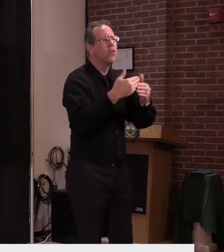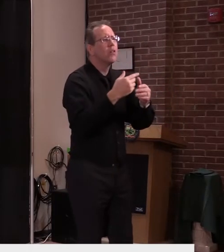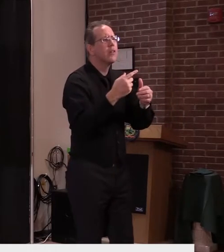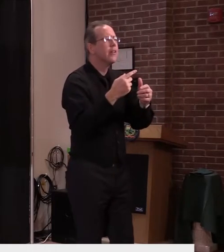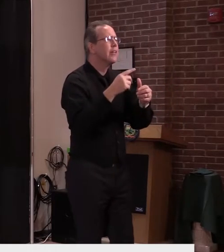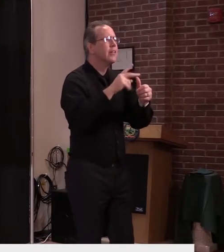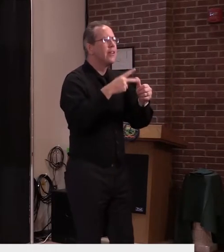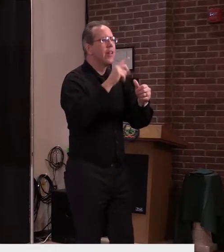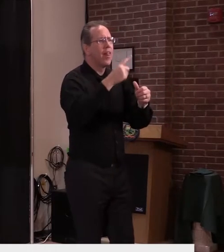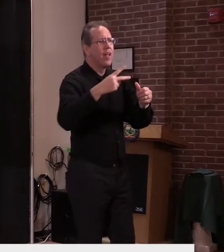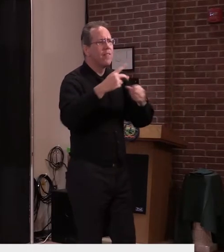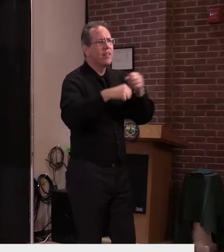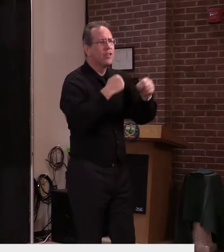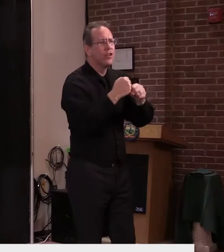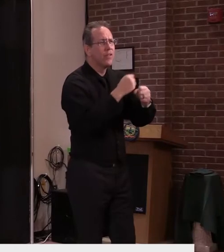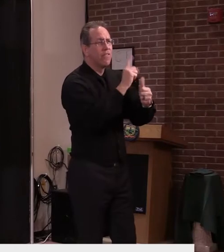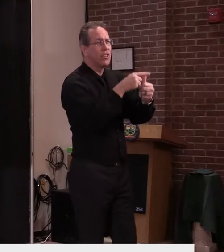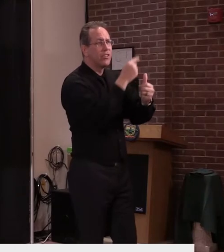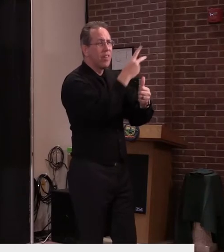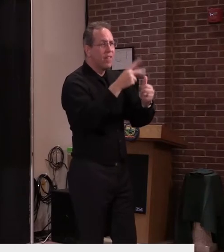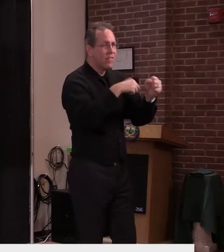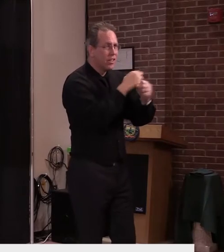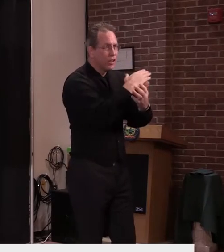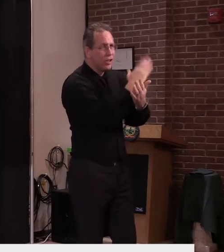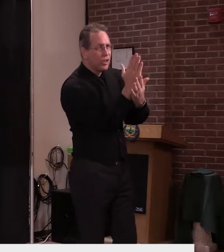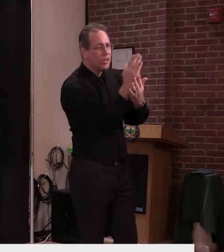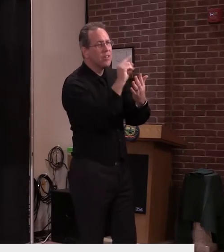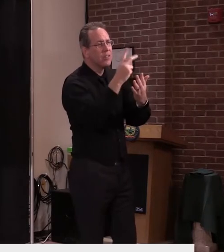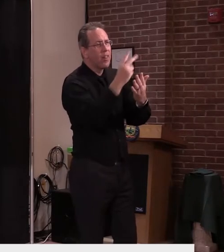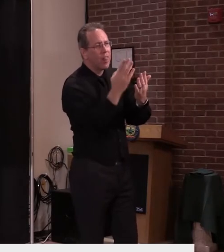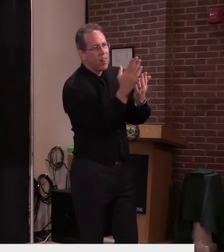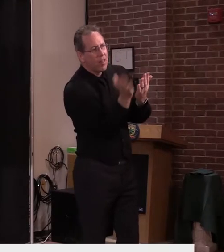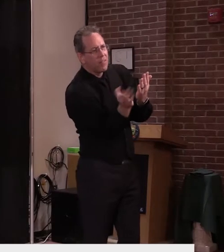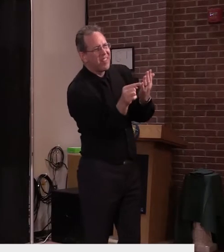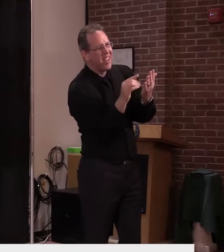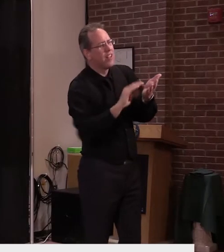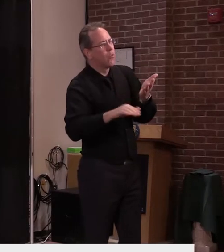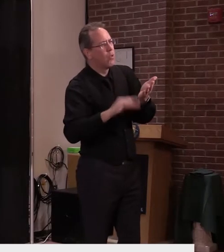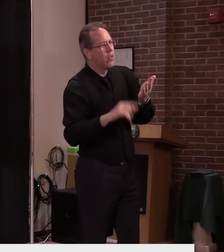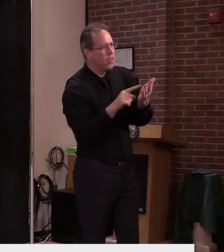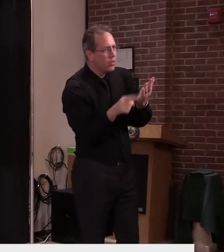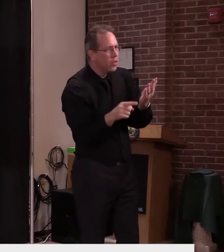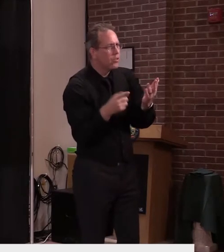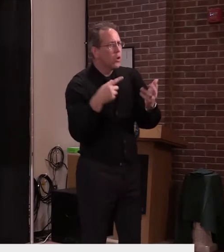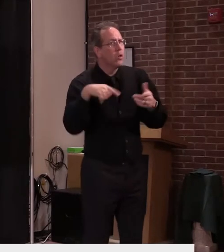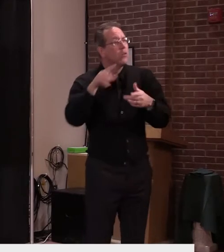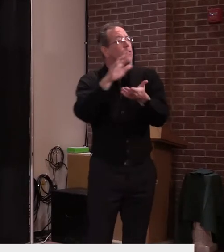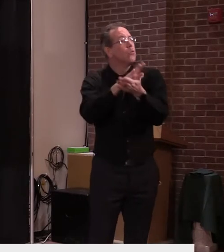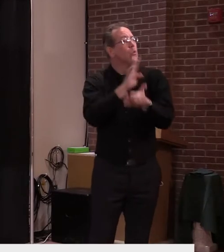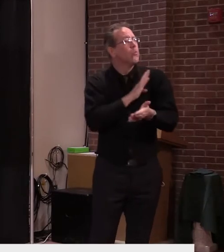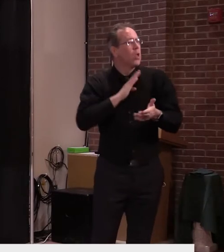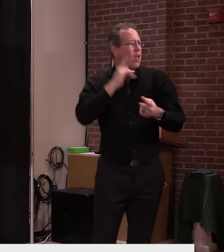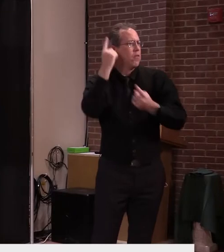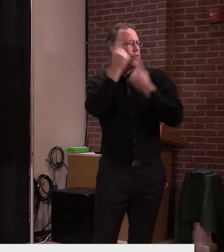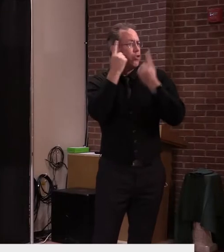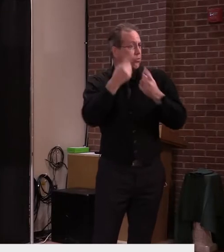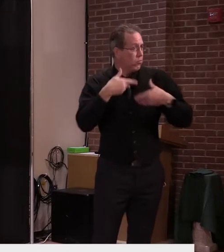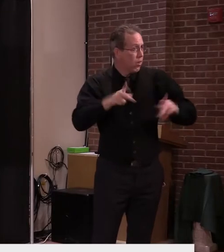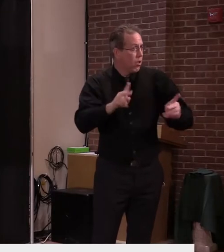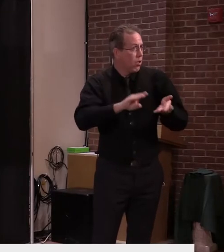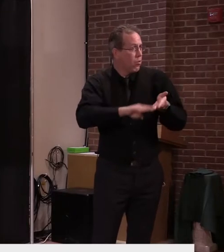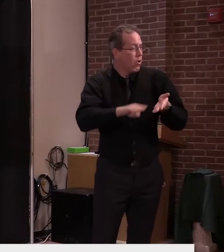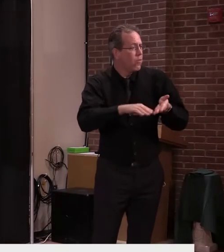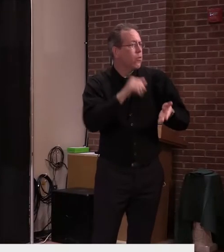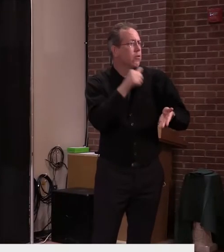authority to review these waivers again this year. I'll be publishing an expedited waiver process soon for school closures that are related to